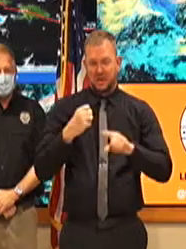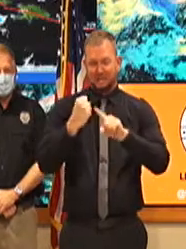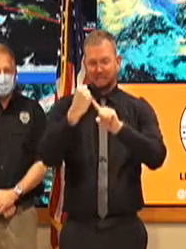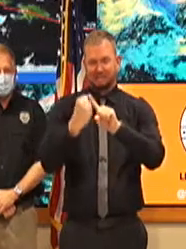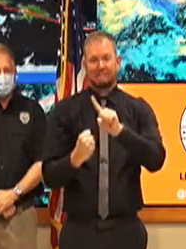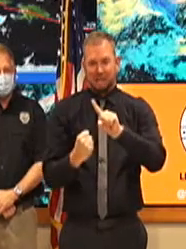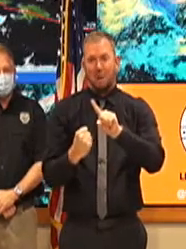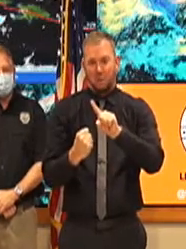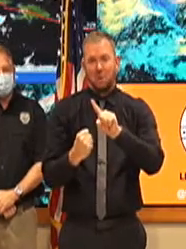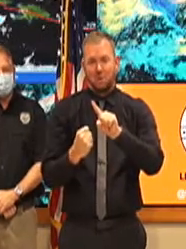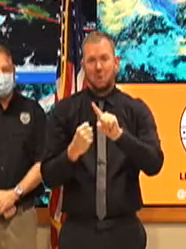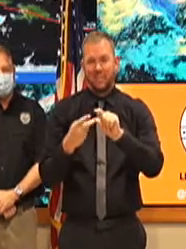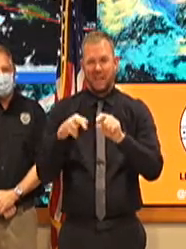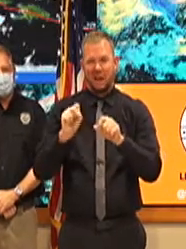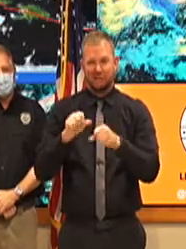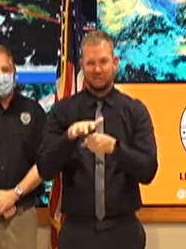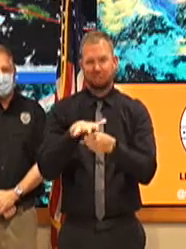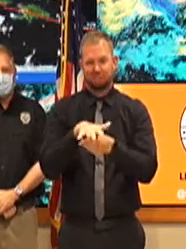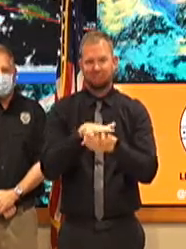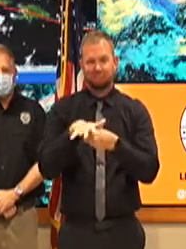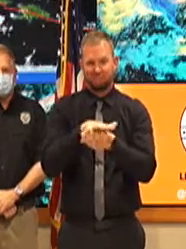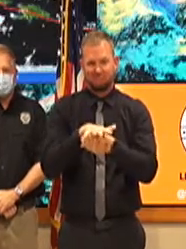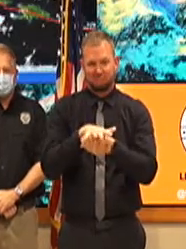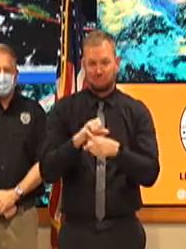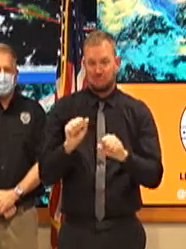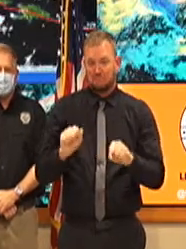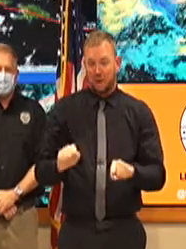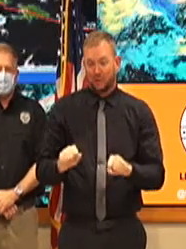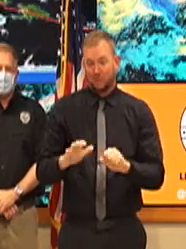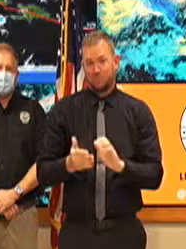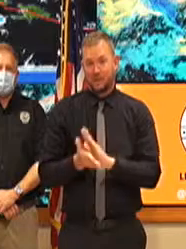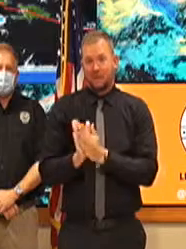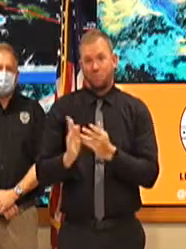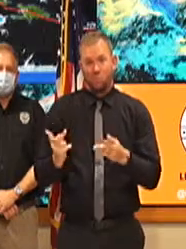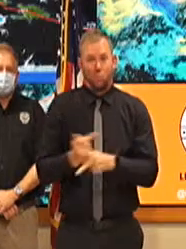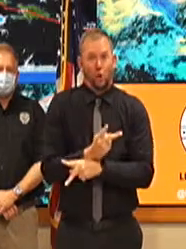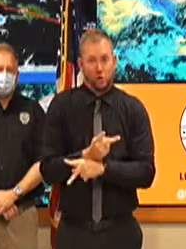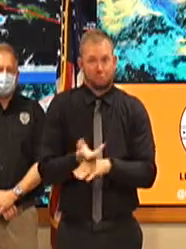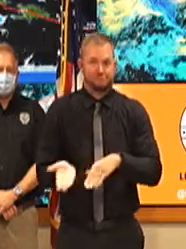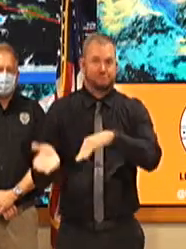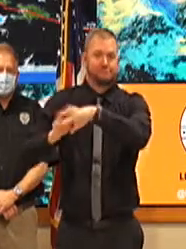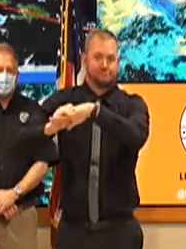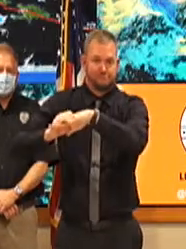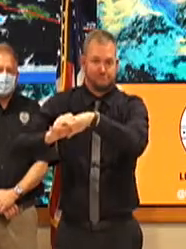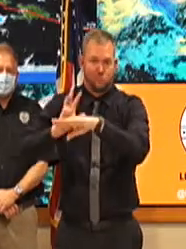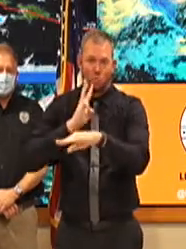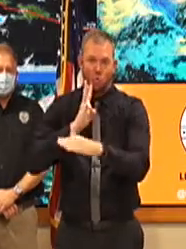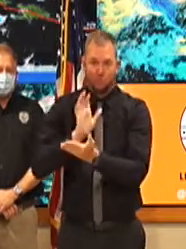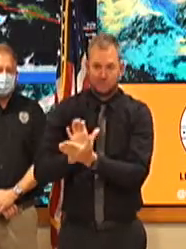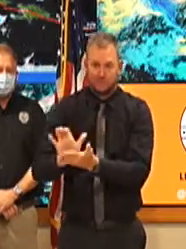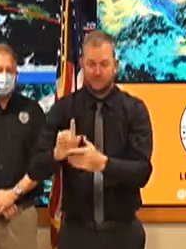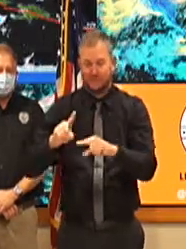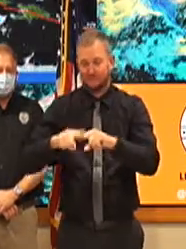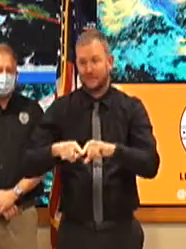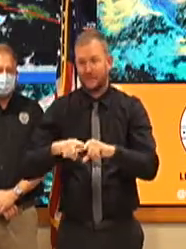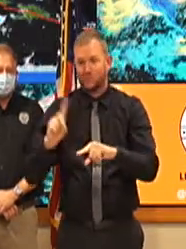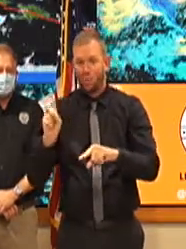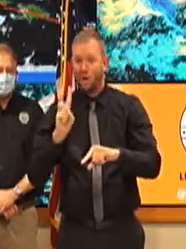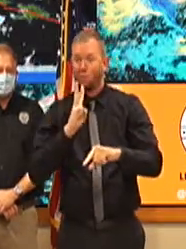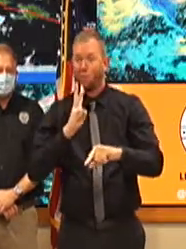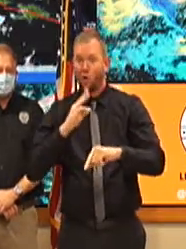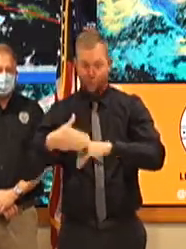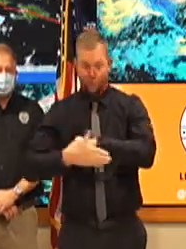scenario would mean potentially devastating surge along our coastal area. Inland, it could